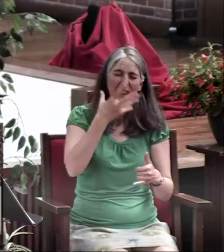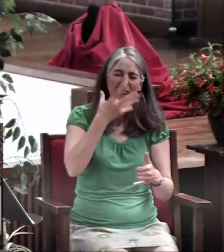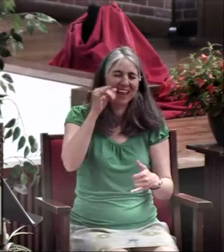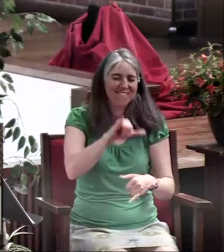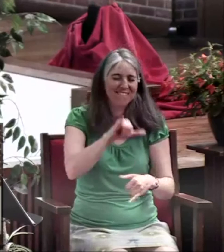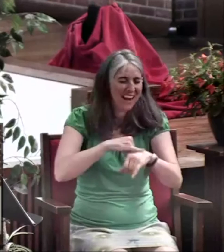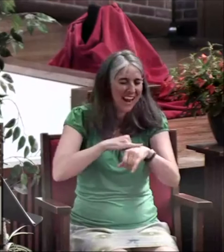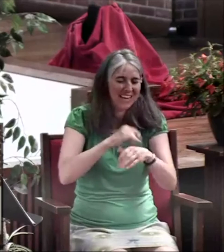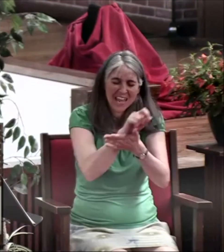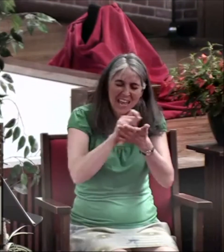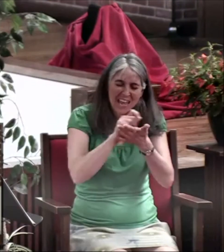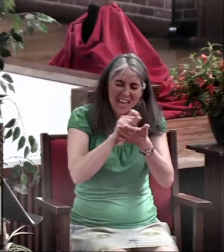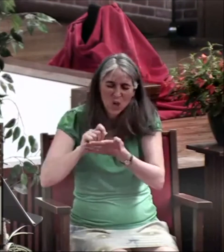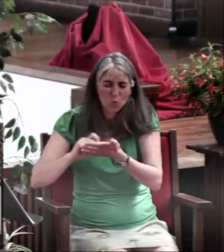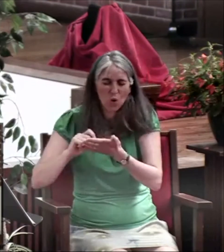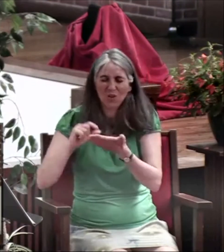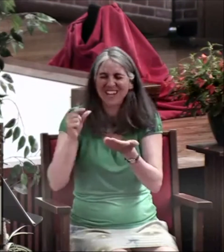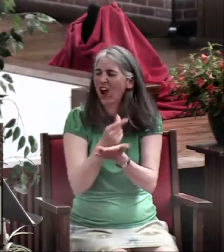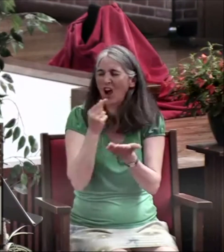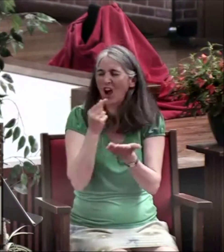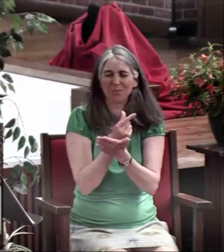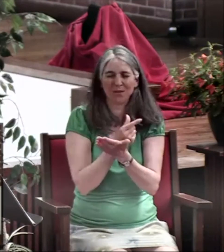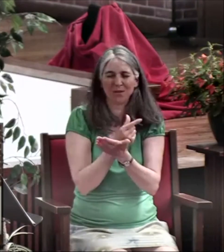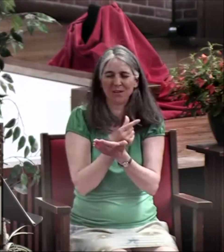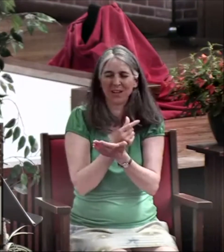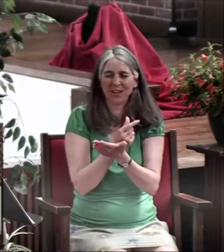also writes 1, 2, and 3 John. At the end of the day,